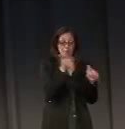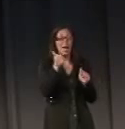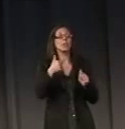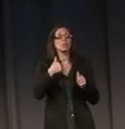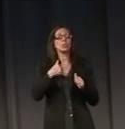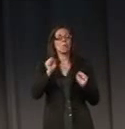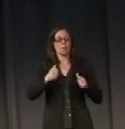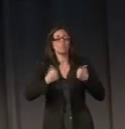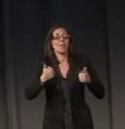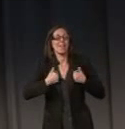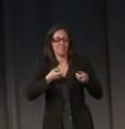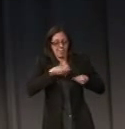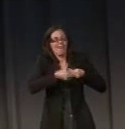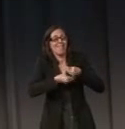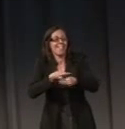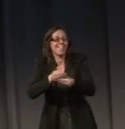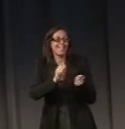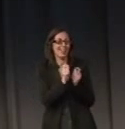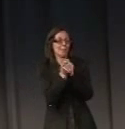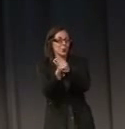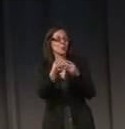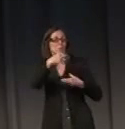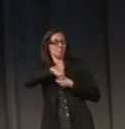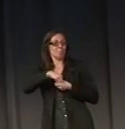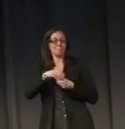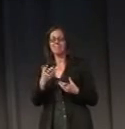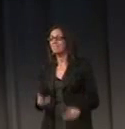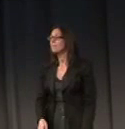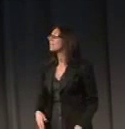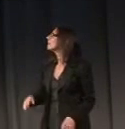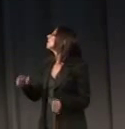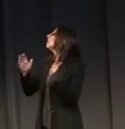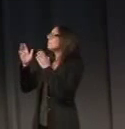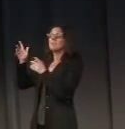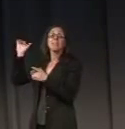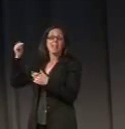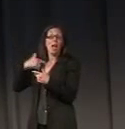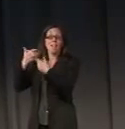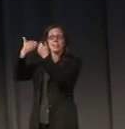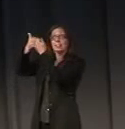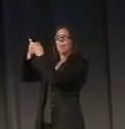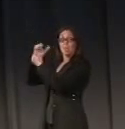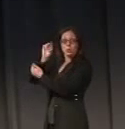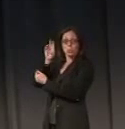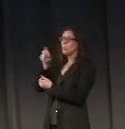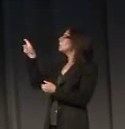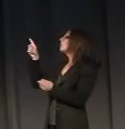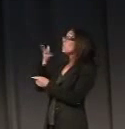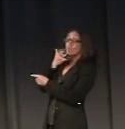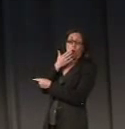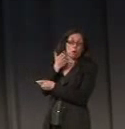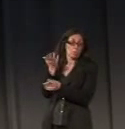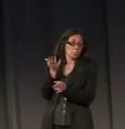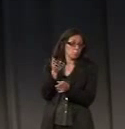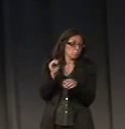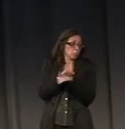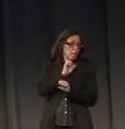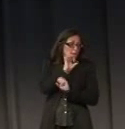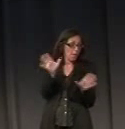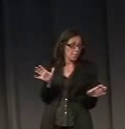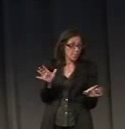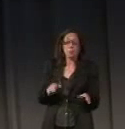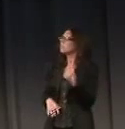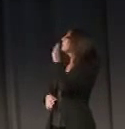got segmentation cues for which the color is not important, and then surface properties for which color